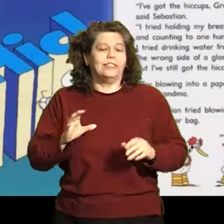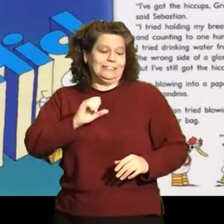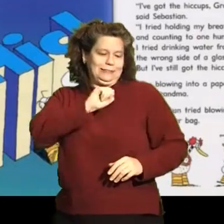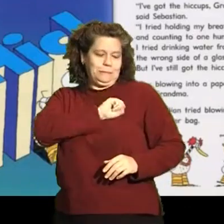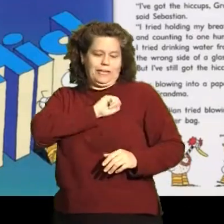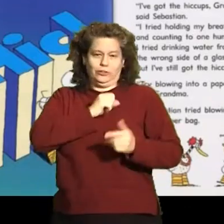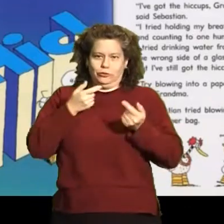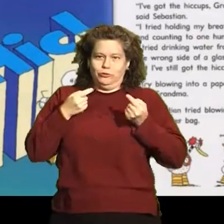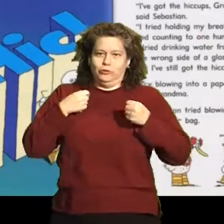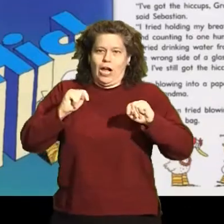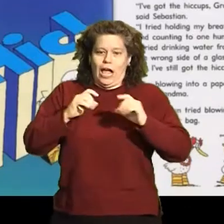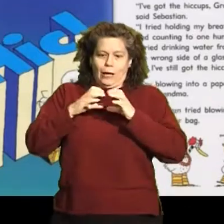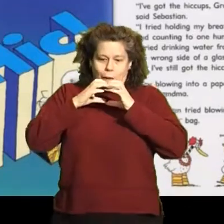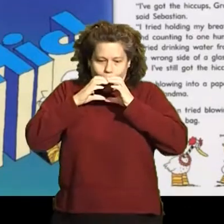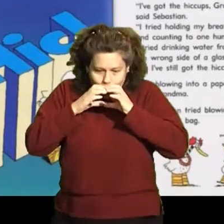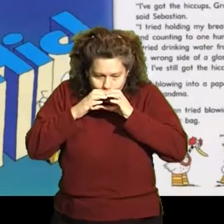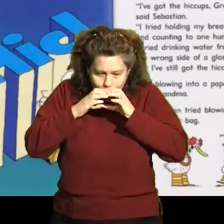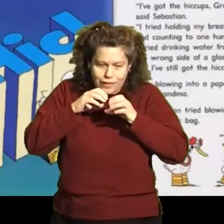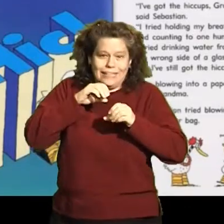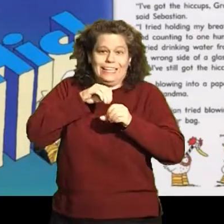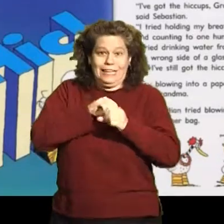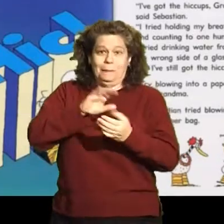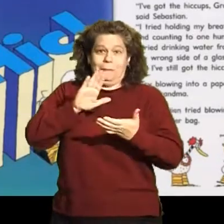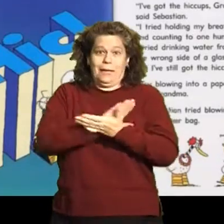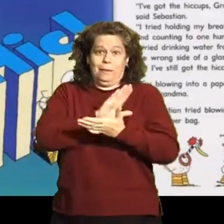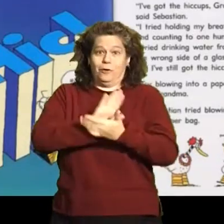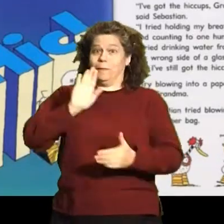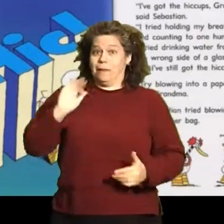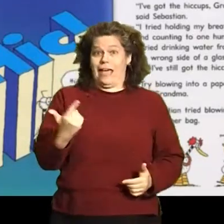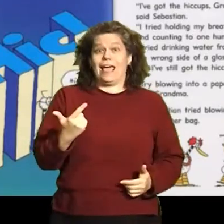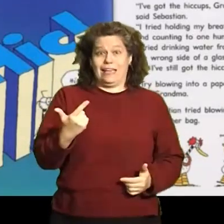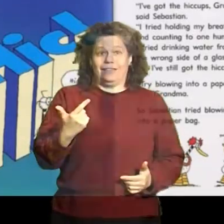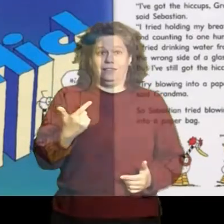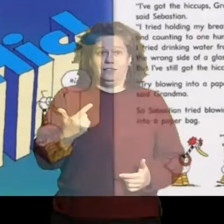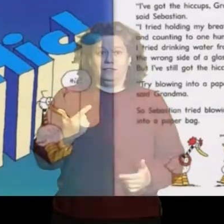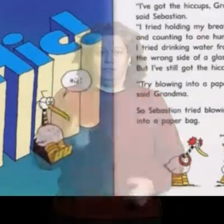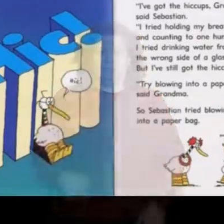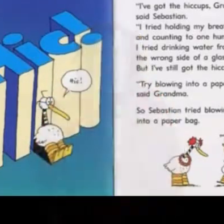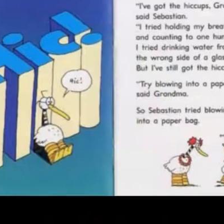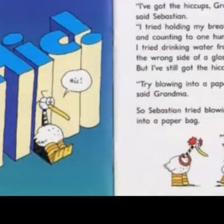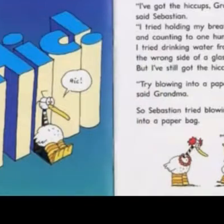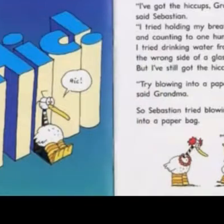So Sebastian tried blowing into a paper bag.